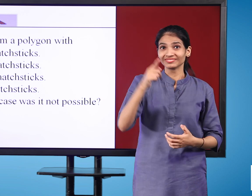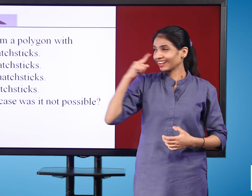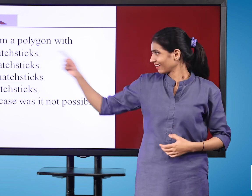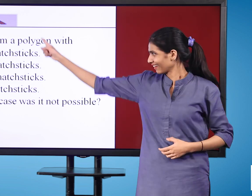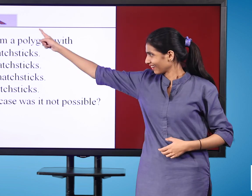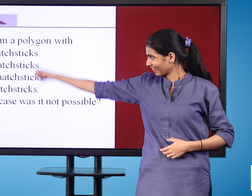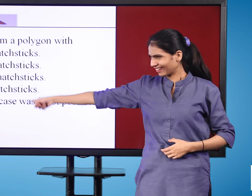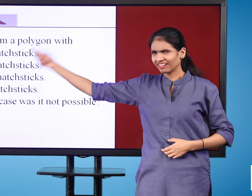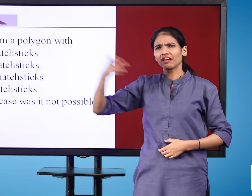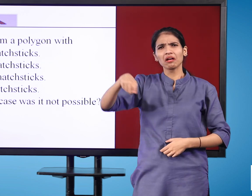In which case,